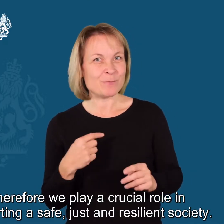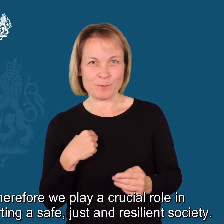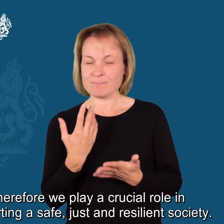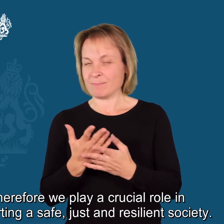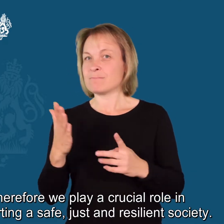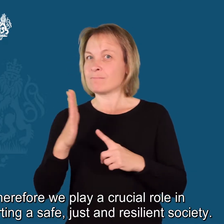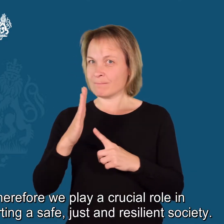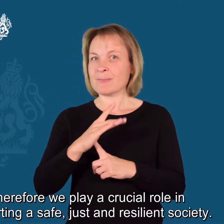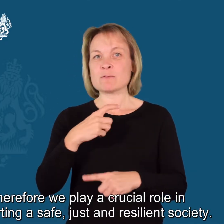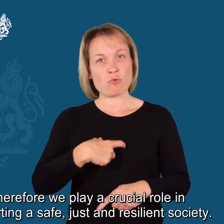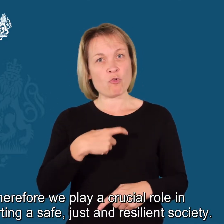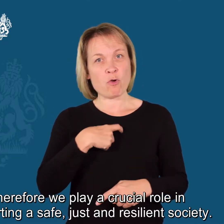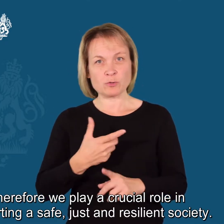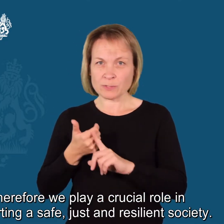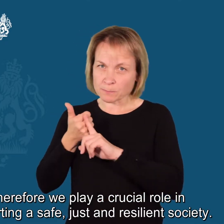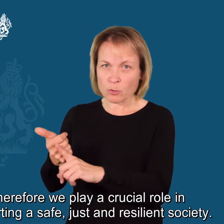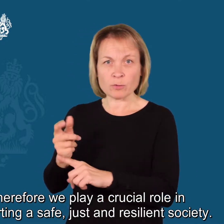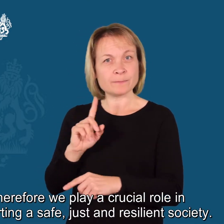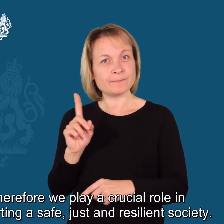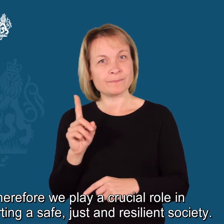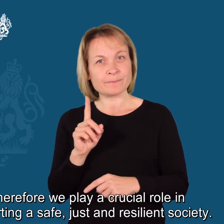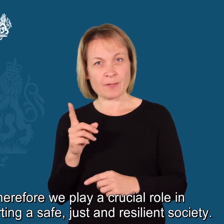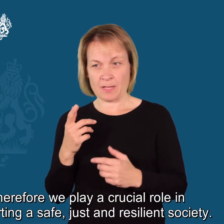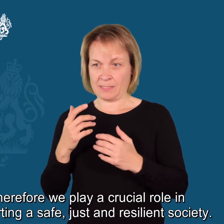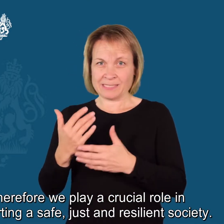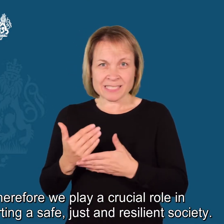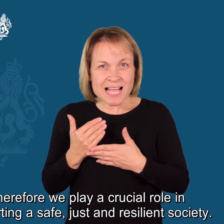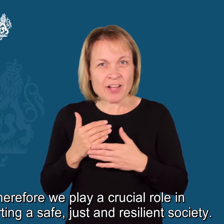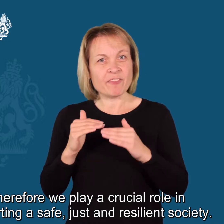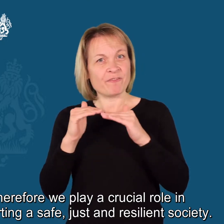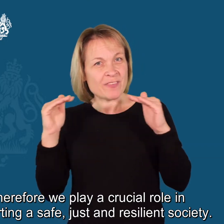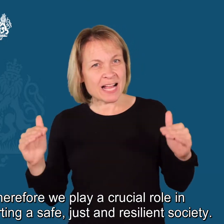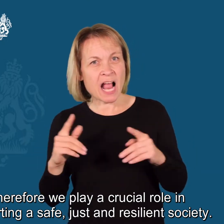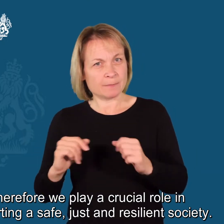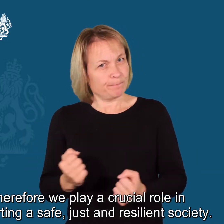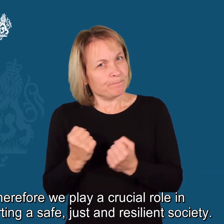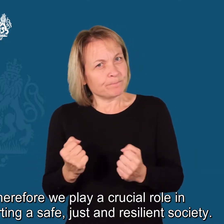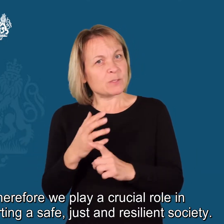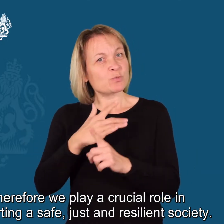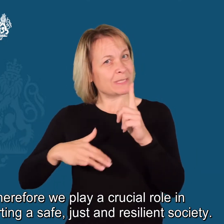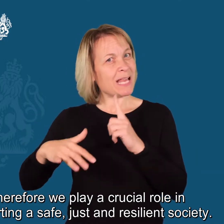Therefore, we play a crucial role in supporting a safe, just, and resilient society.